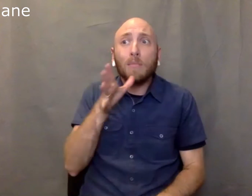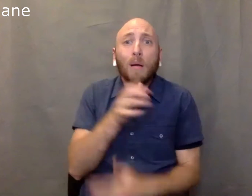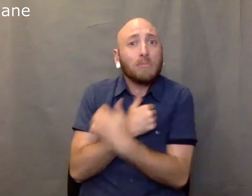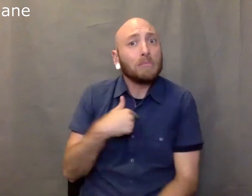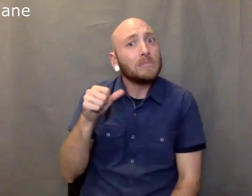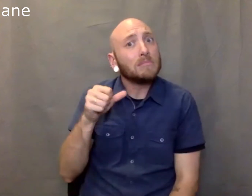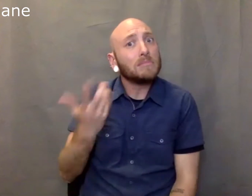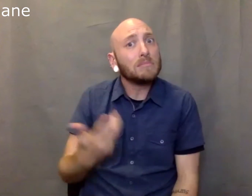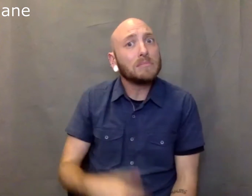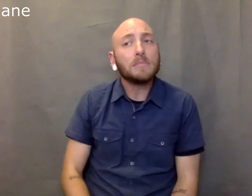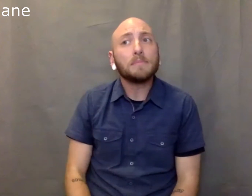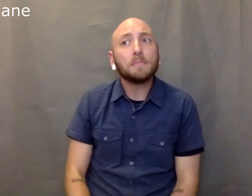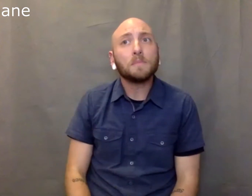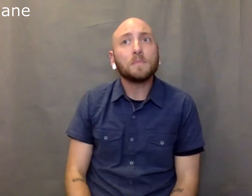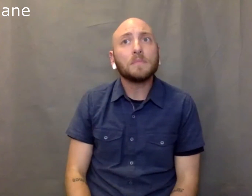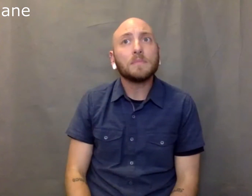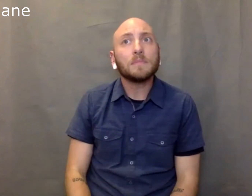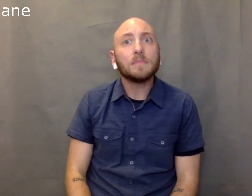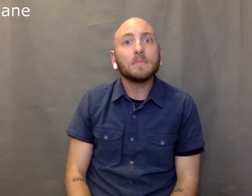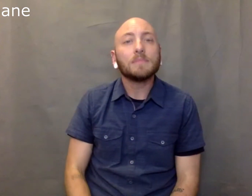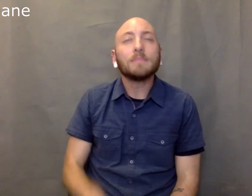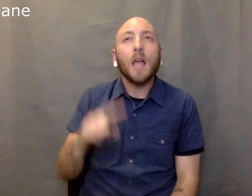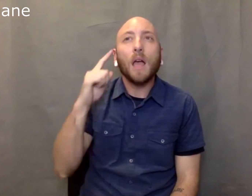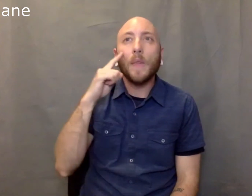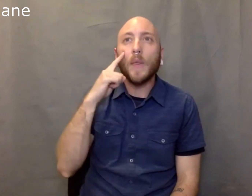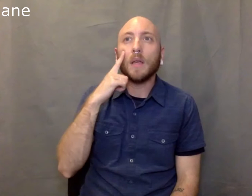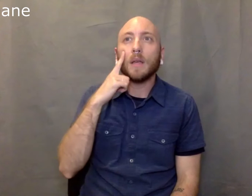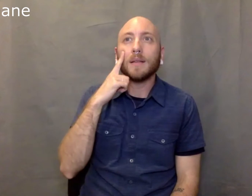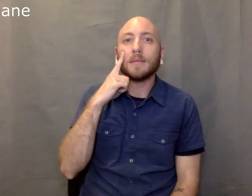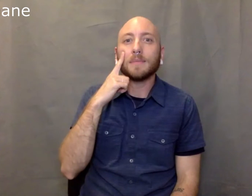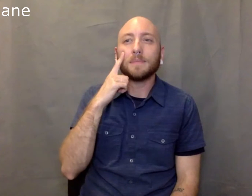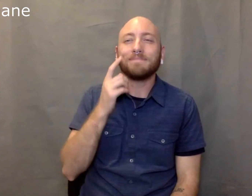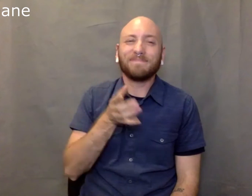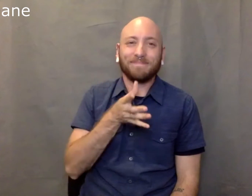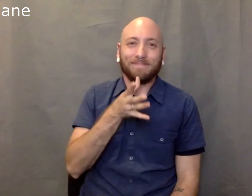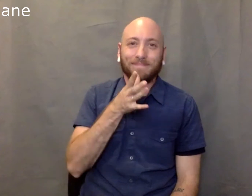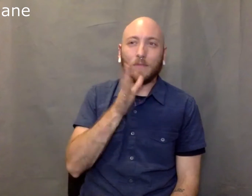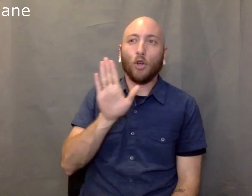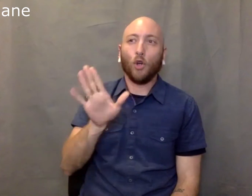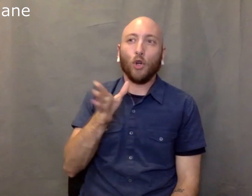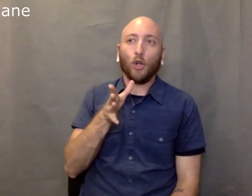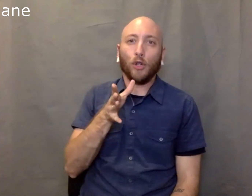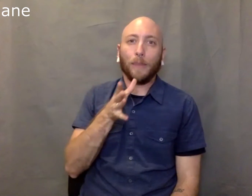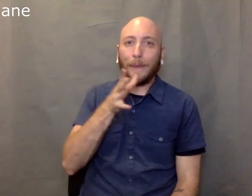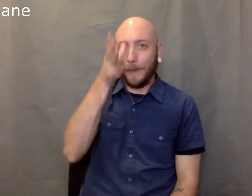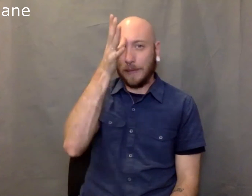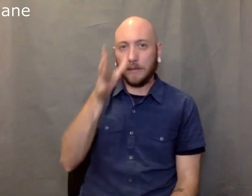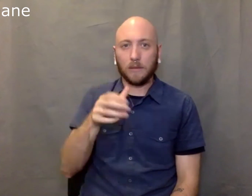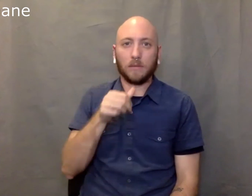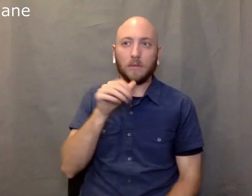think not out of spite, but, you know, her parents, according to her, didn't raise her well at all. She thinks they shouldn't have